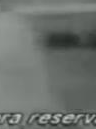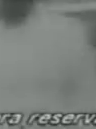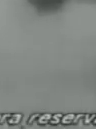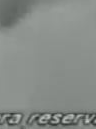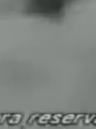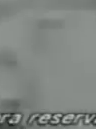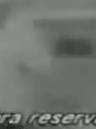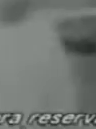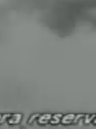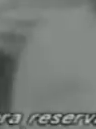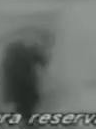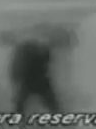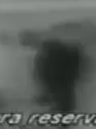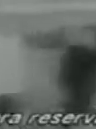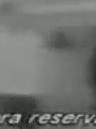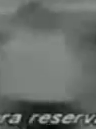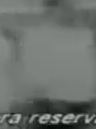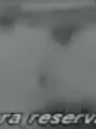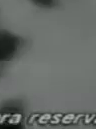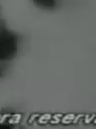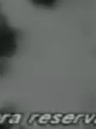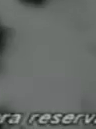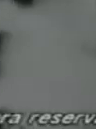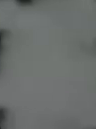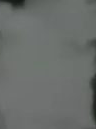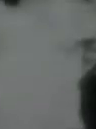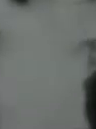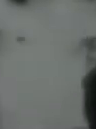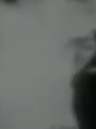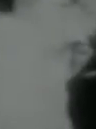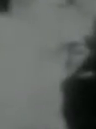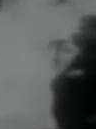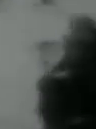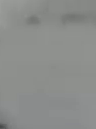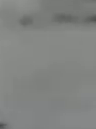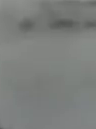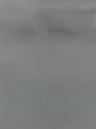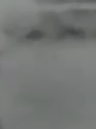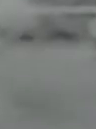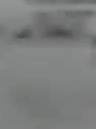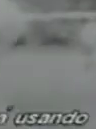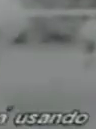Emilio Recoba was a reserve for the captain, Nasazzi, here on the left.